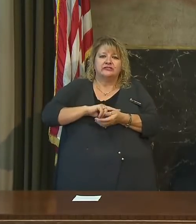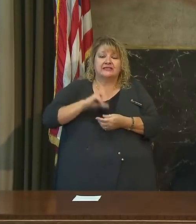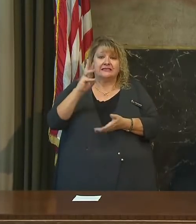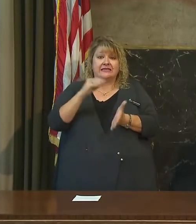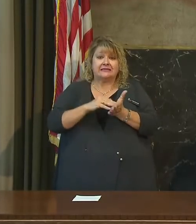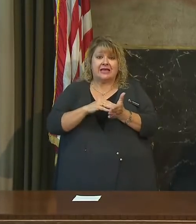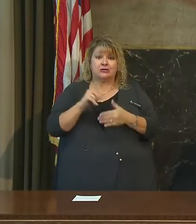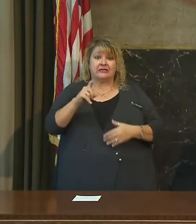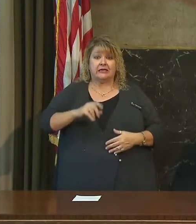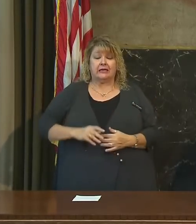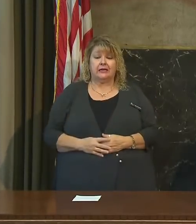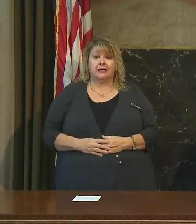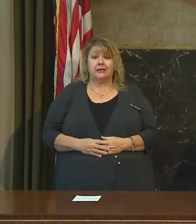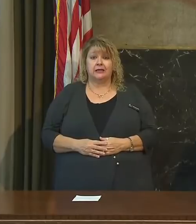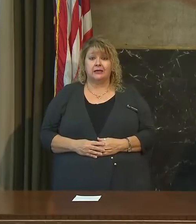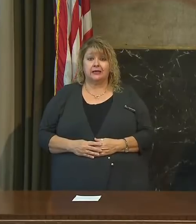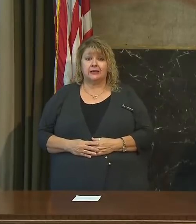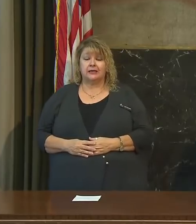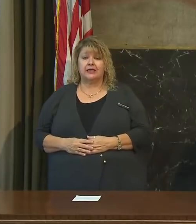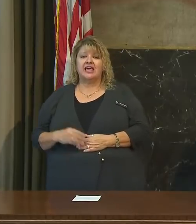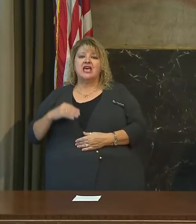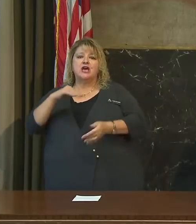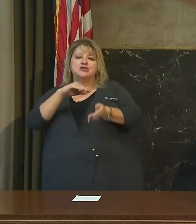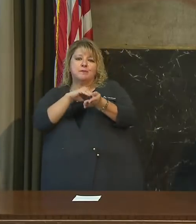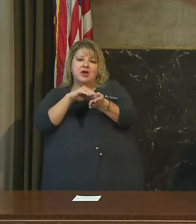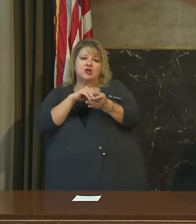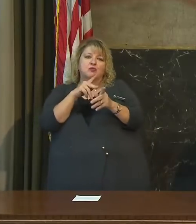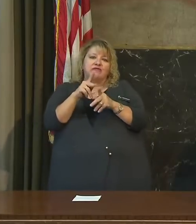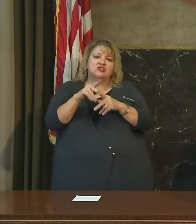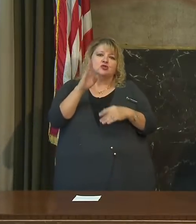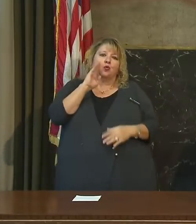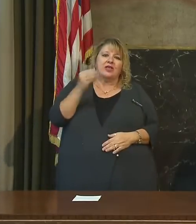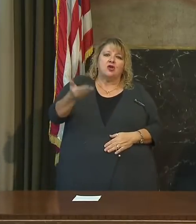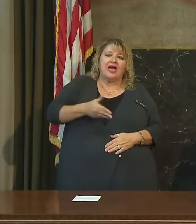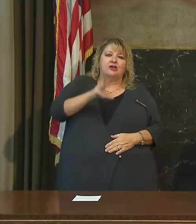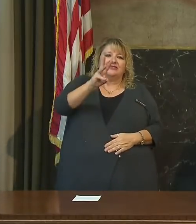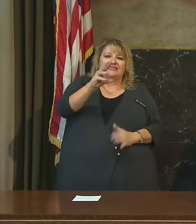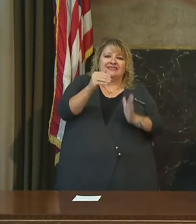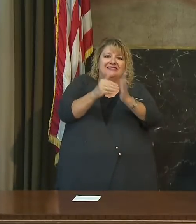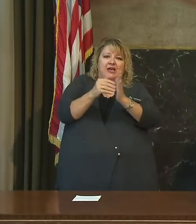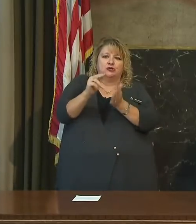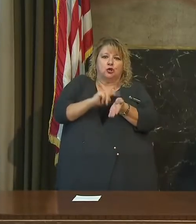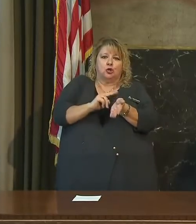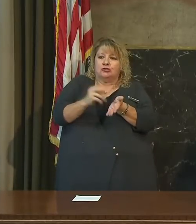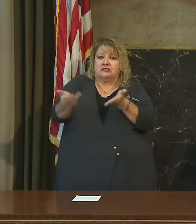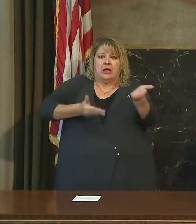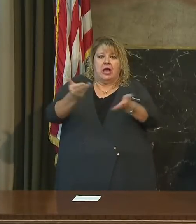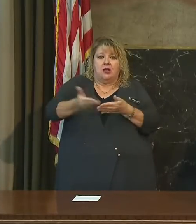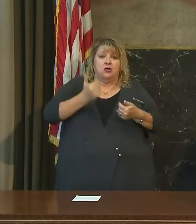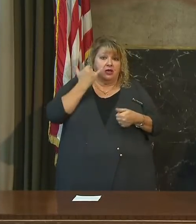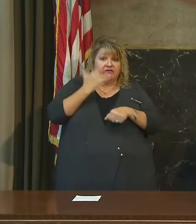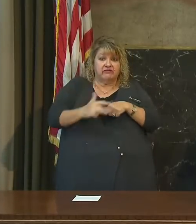Medical providers in our state would hire 6,000 nurses today if they were available.